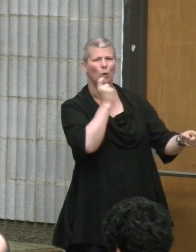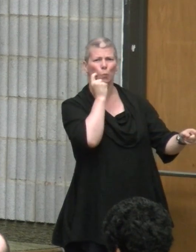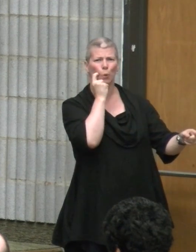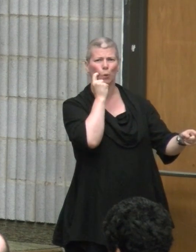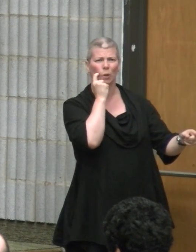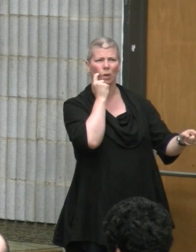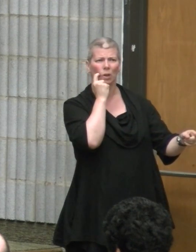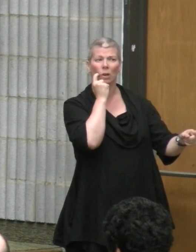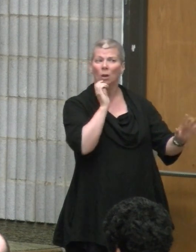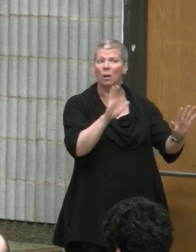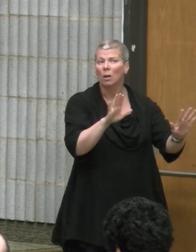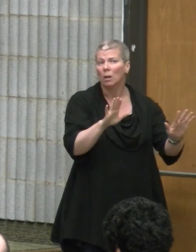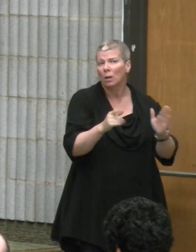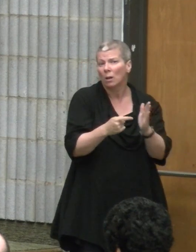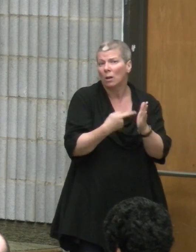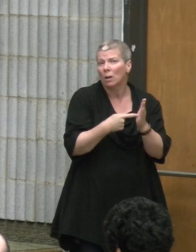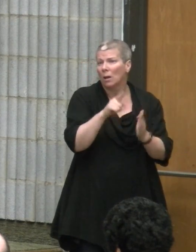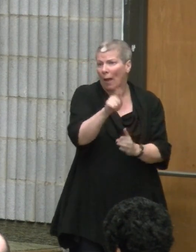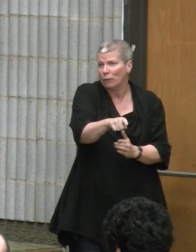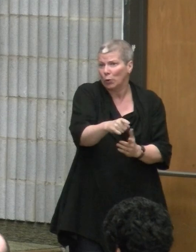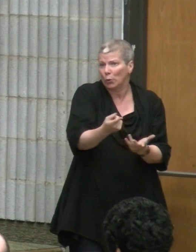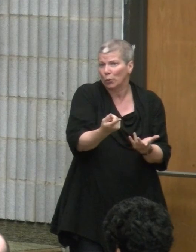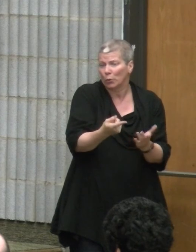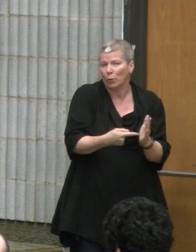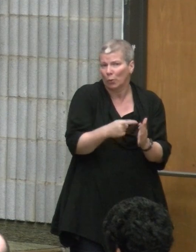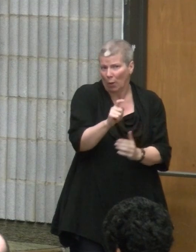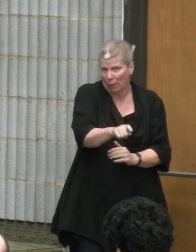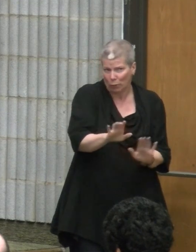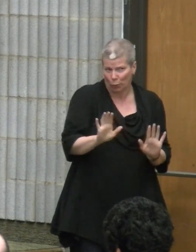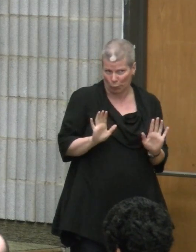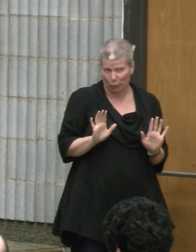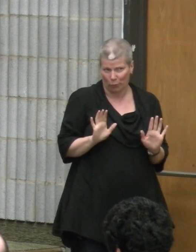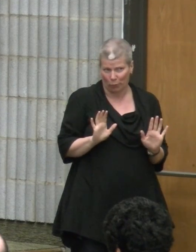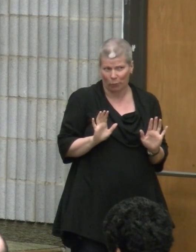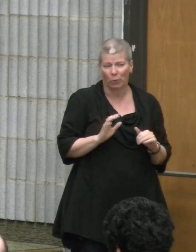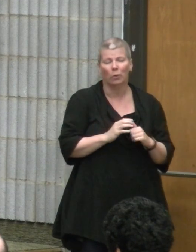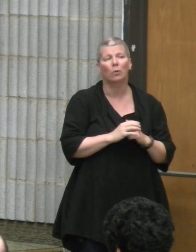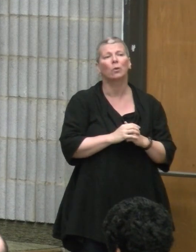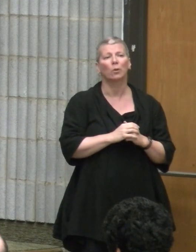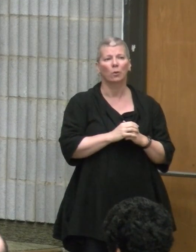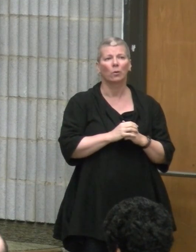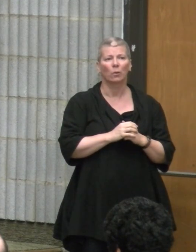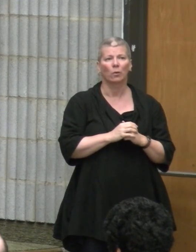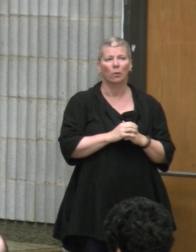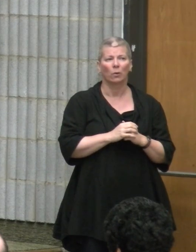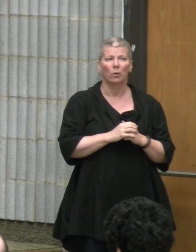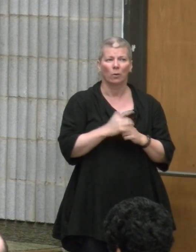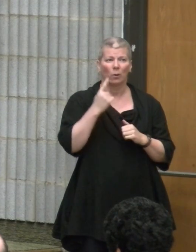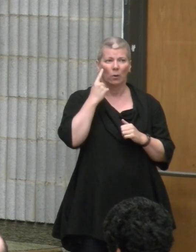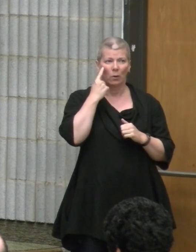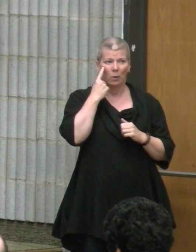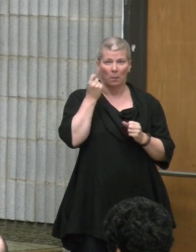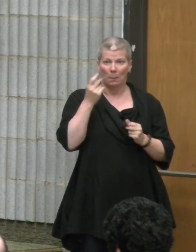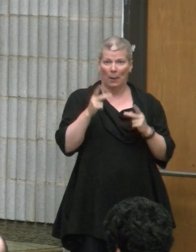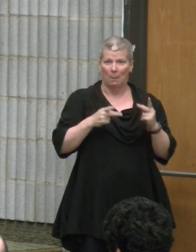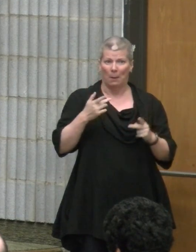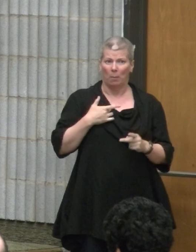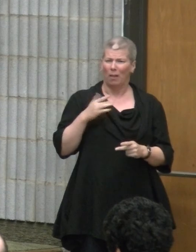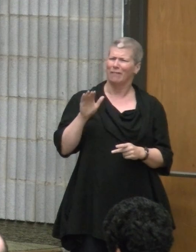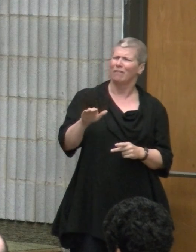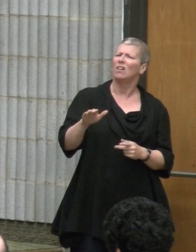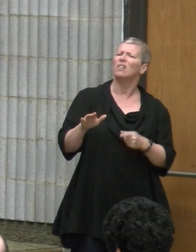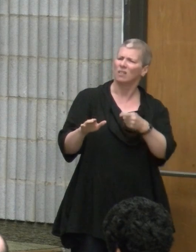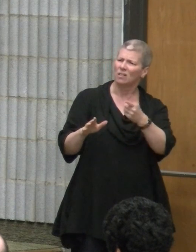certainly does have its place, and it certainly can be beneficial, but for a lot of people, being called out can be